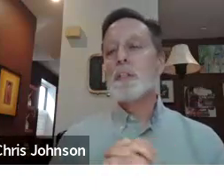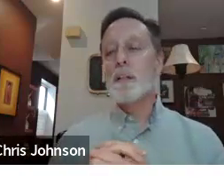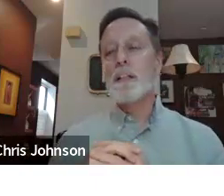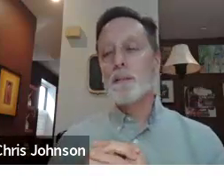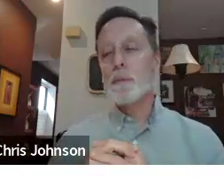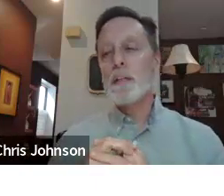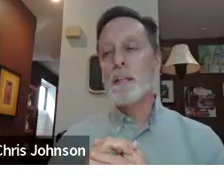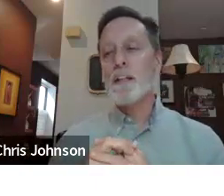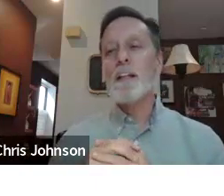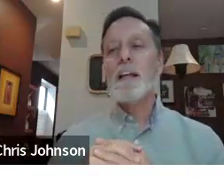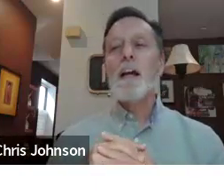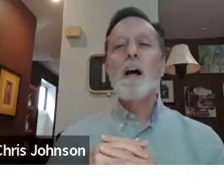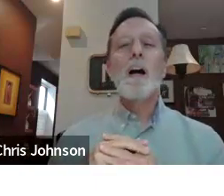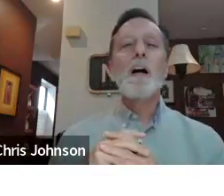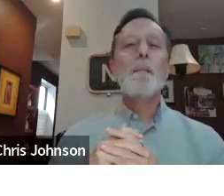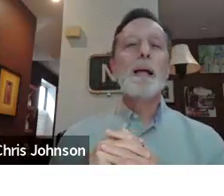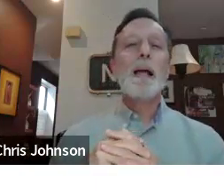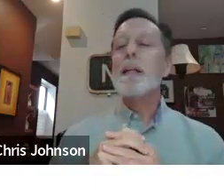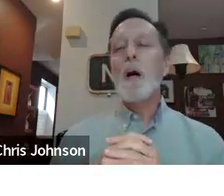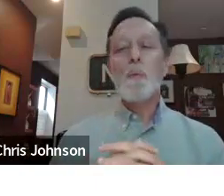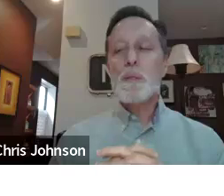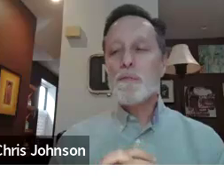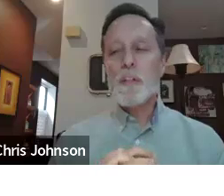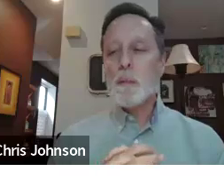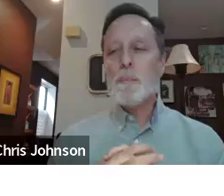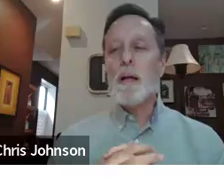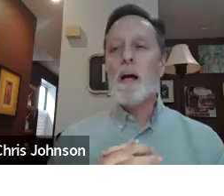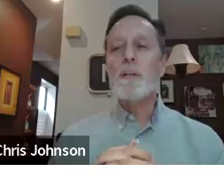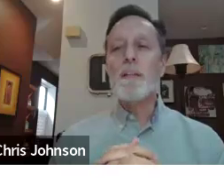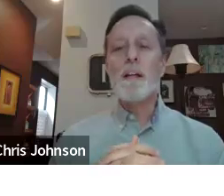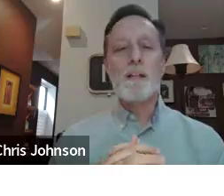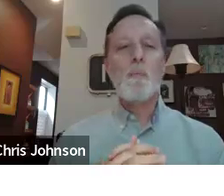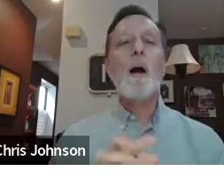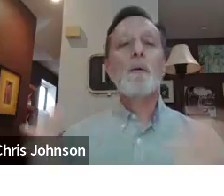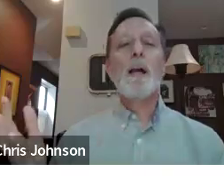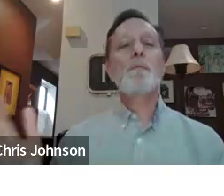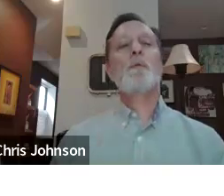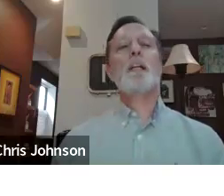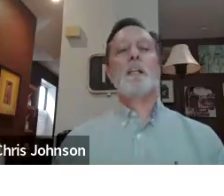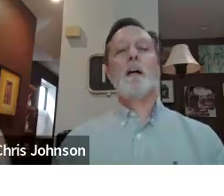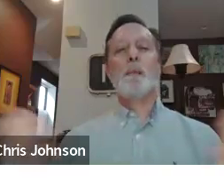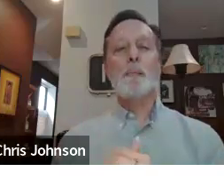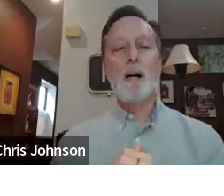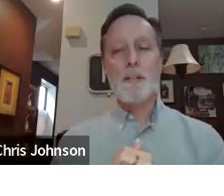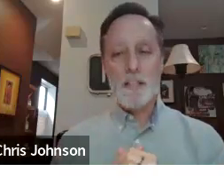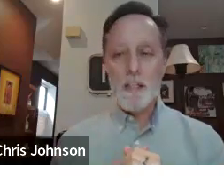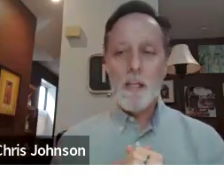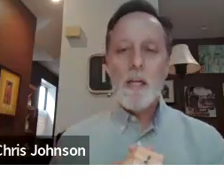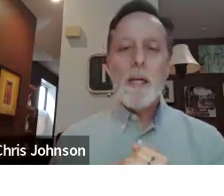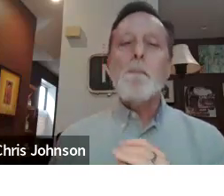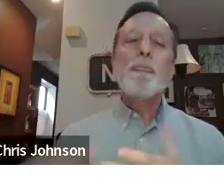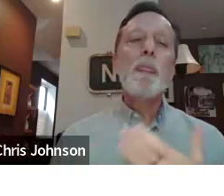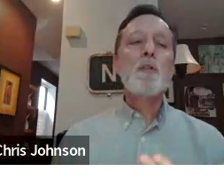category of insurance called inland marine. And it always freaks people out that, why do I have marine on my